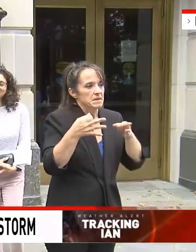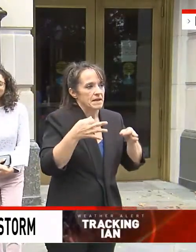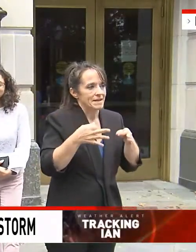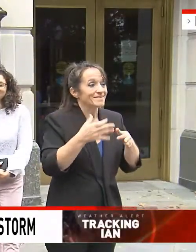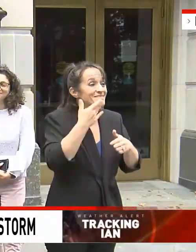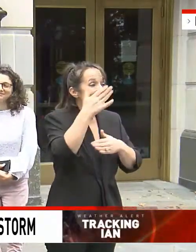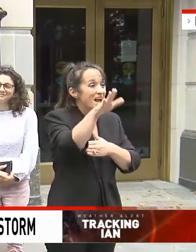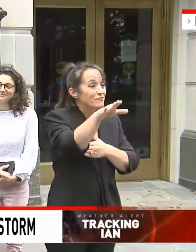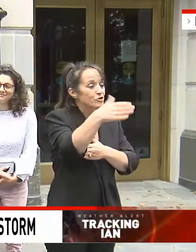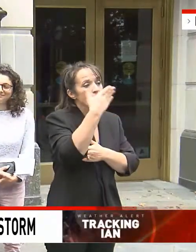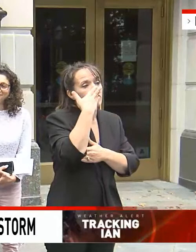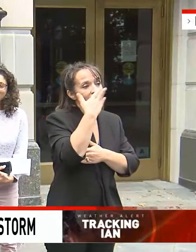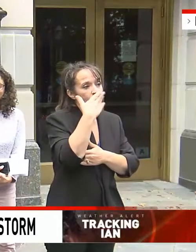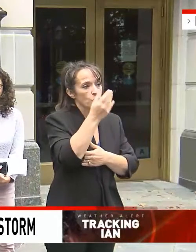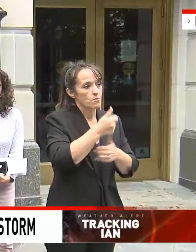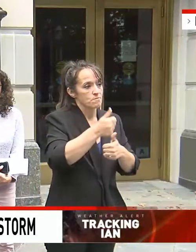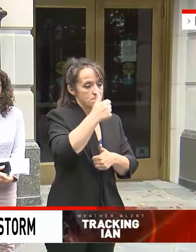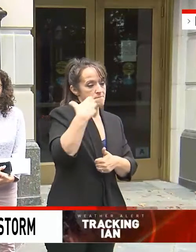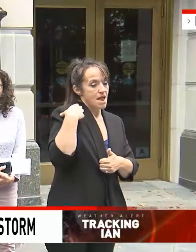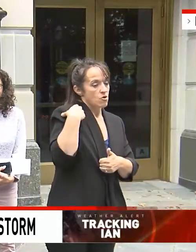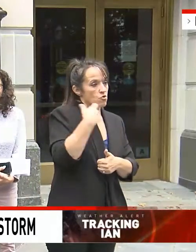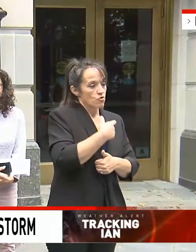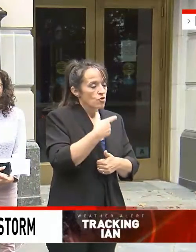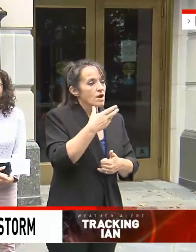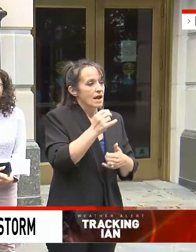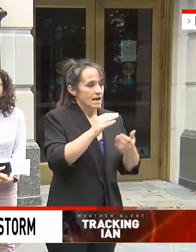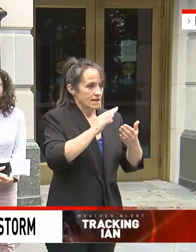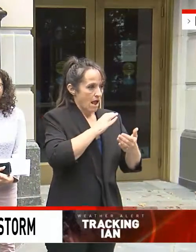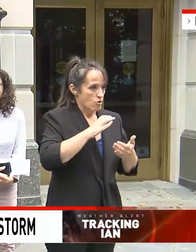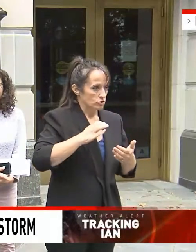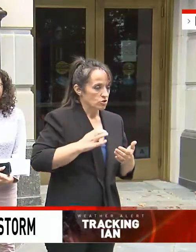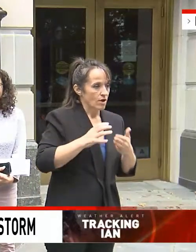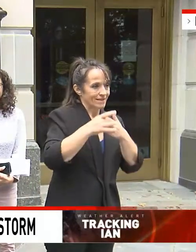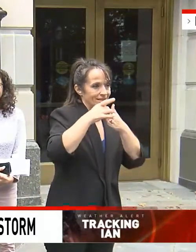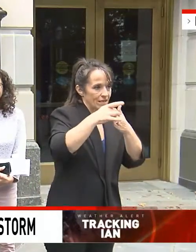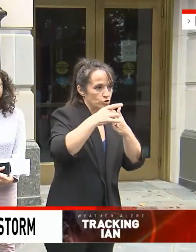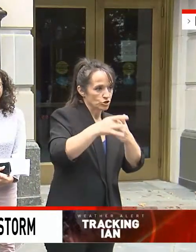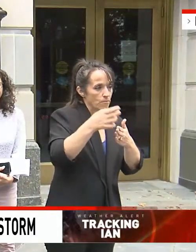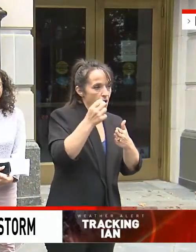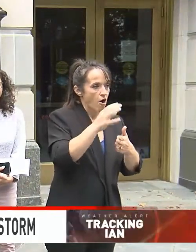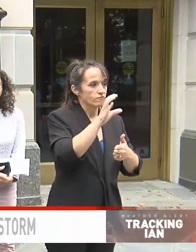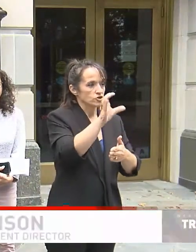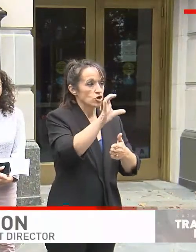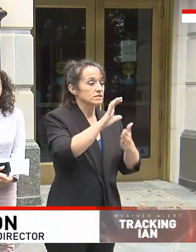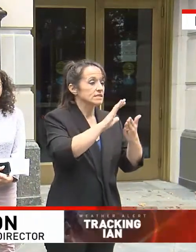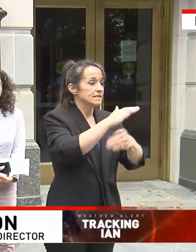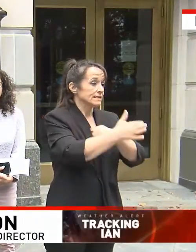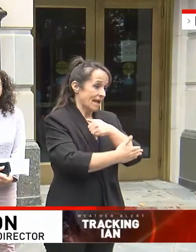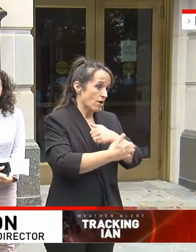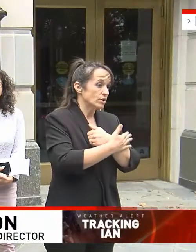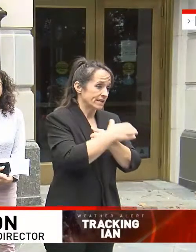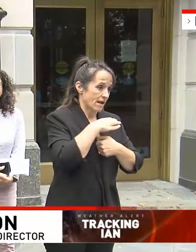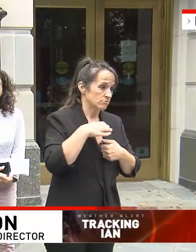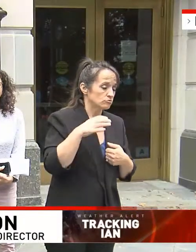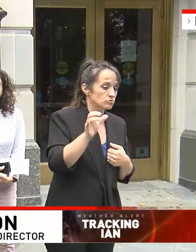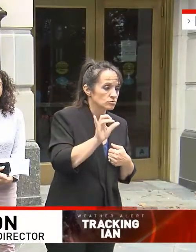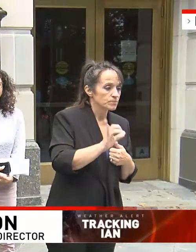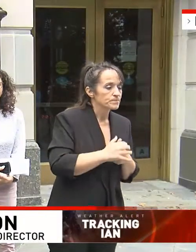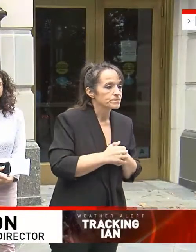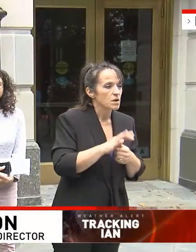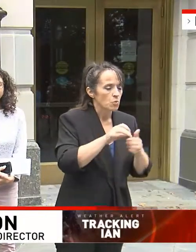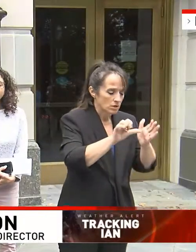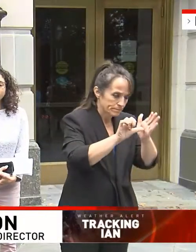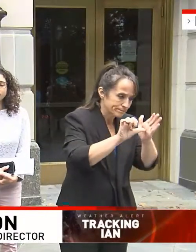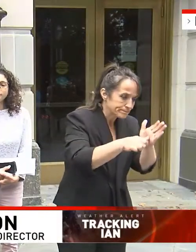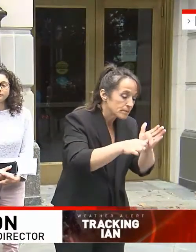Good afternoon, and thank you, Mayor, thank you, City Council, and certainly the leadership of Charleston County Council. We want to emphasize to